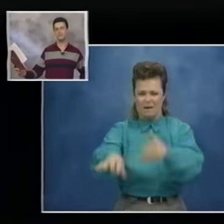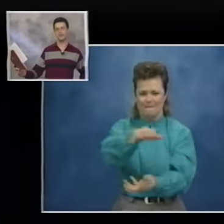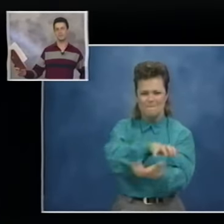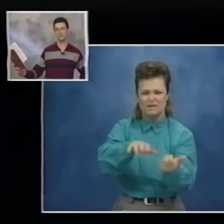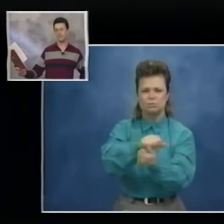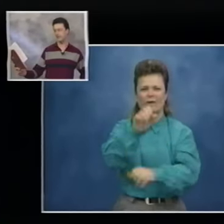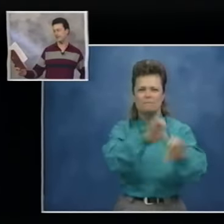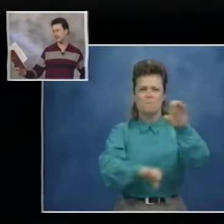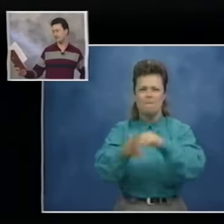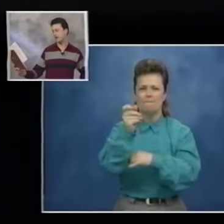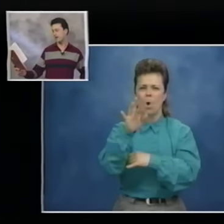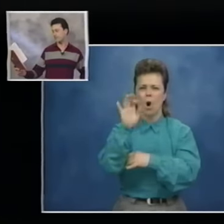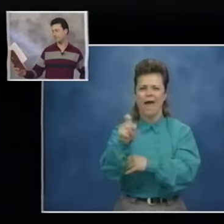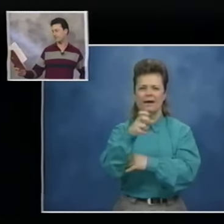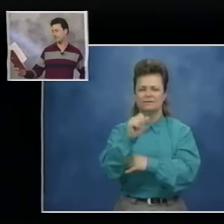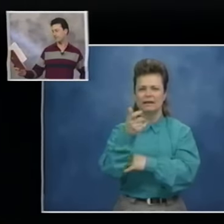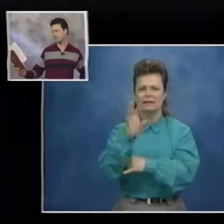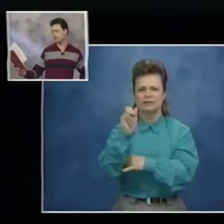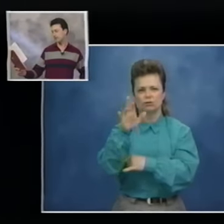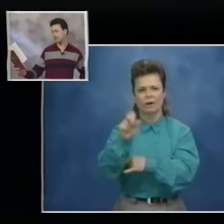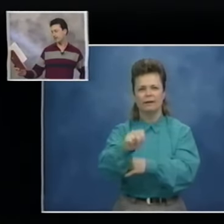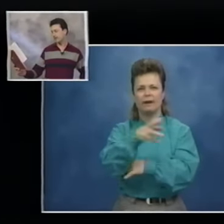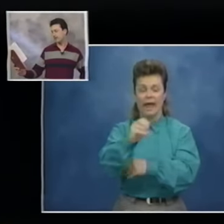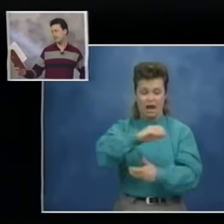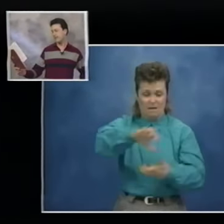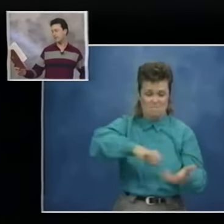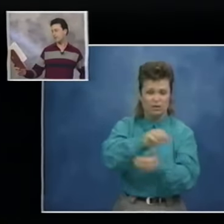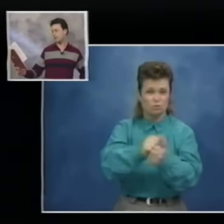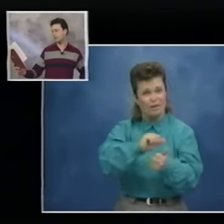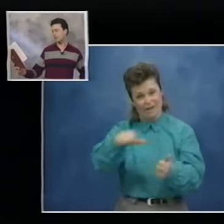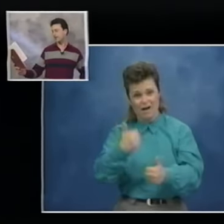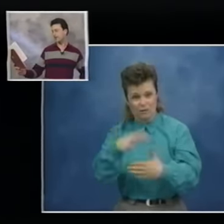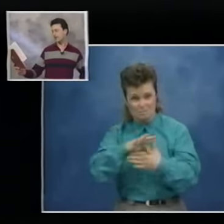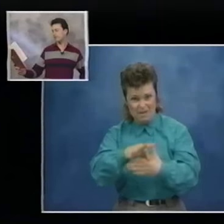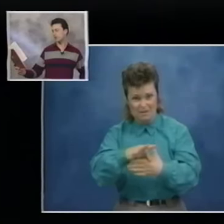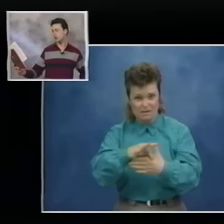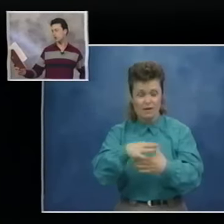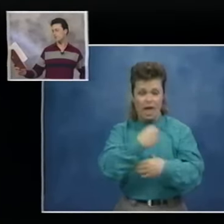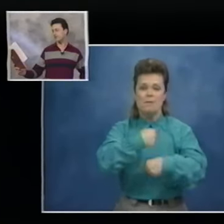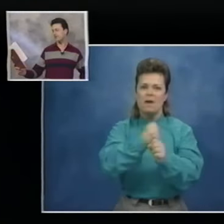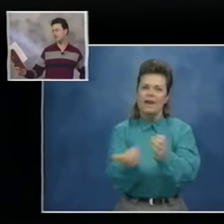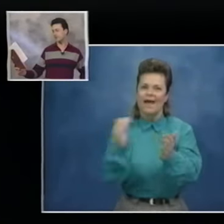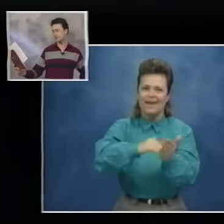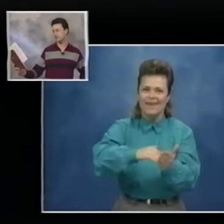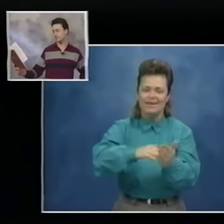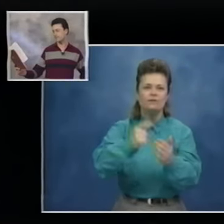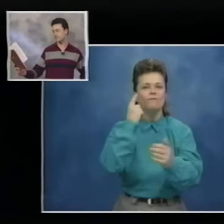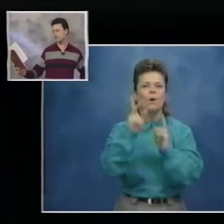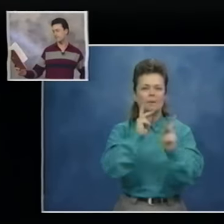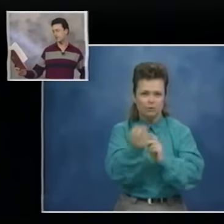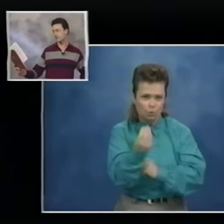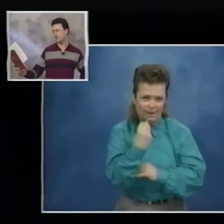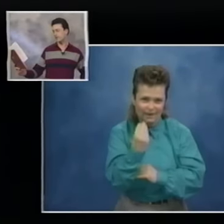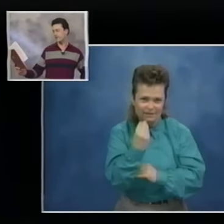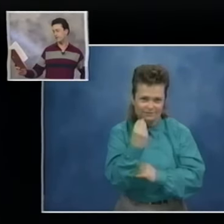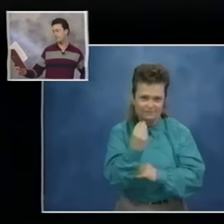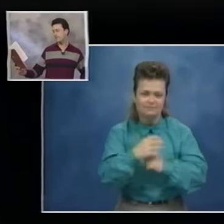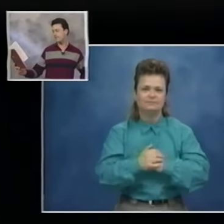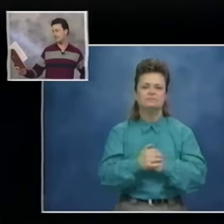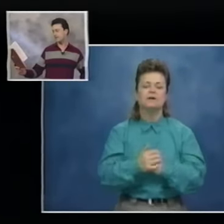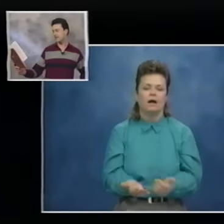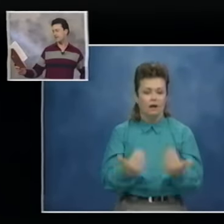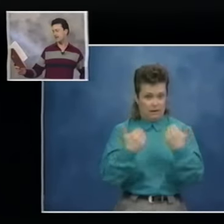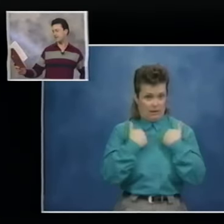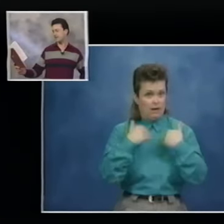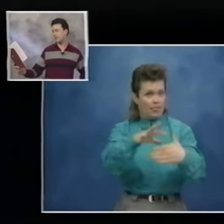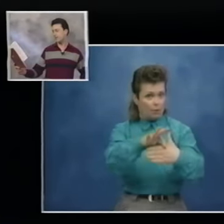and dumped into the hoppers and made over again for home consumption. There would be